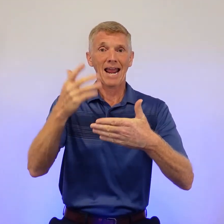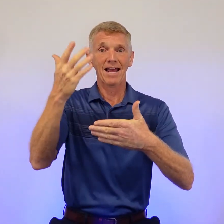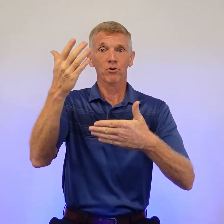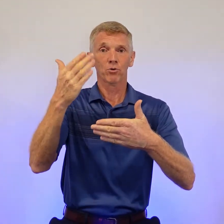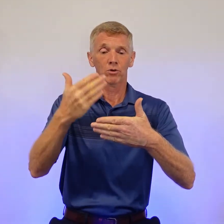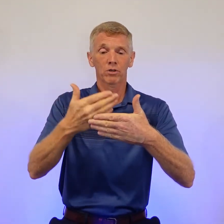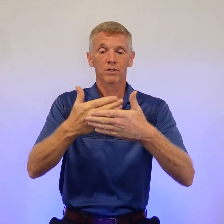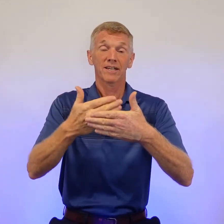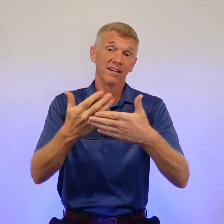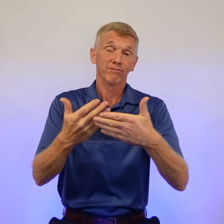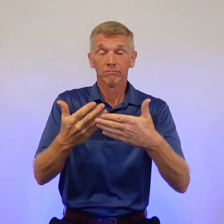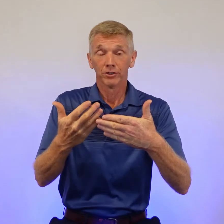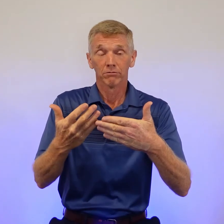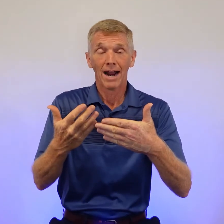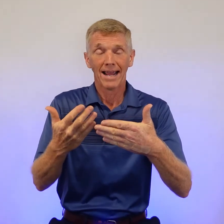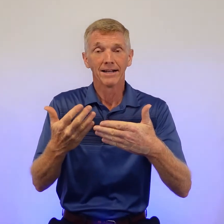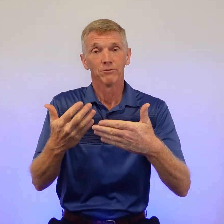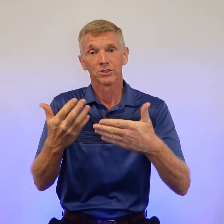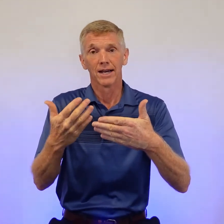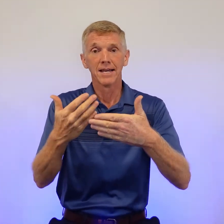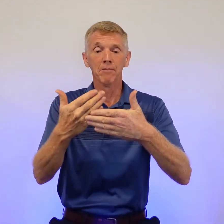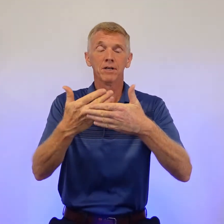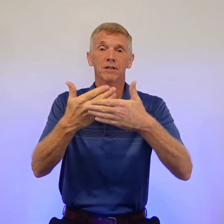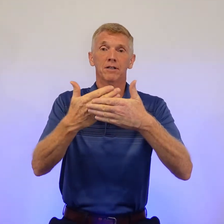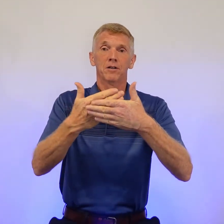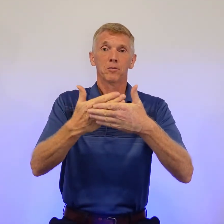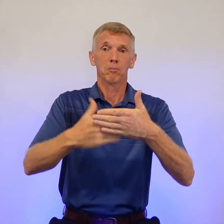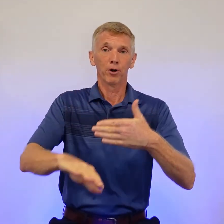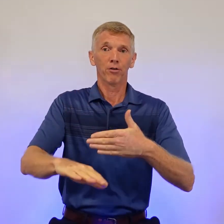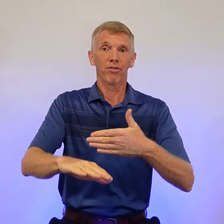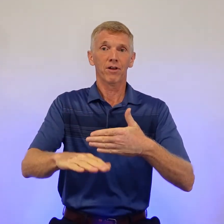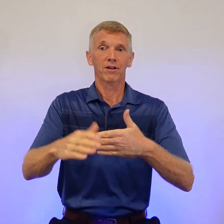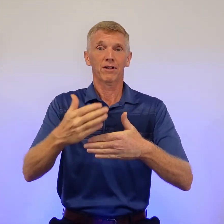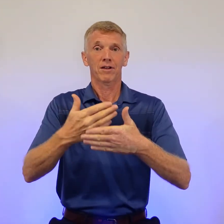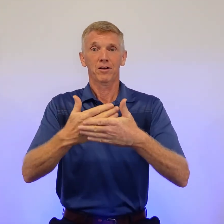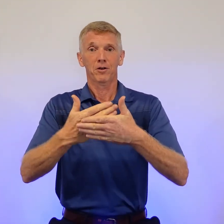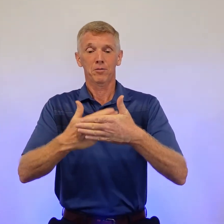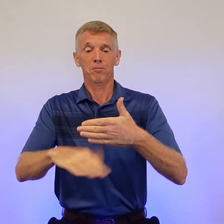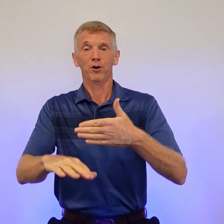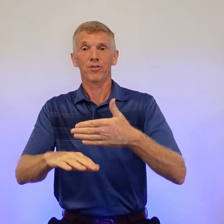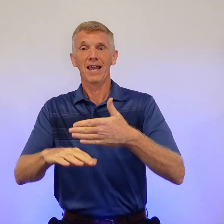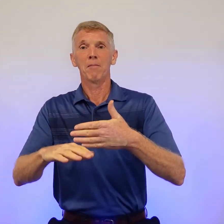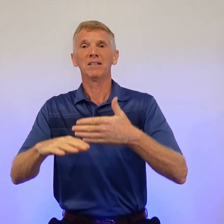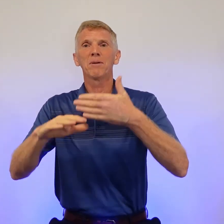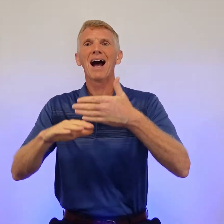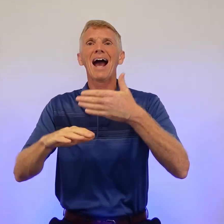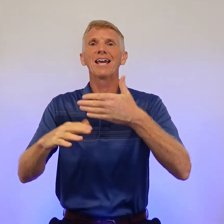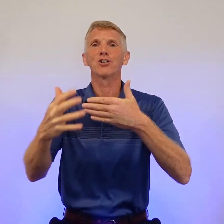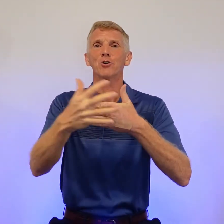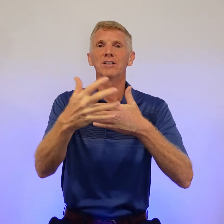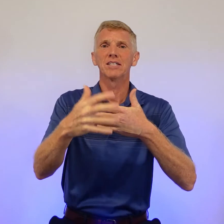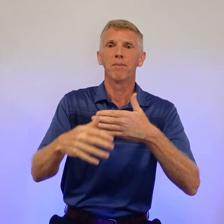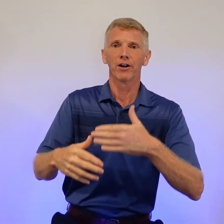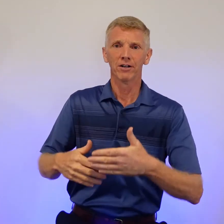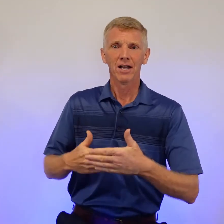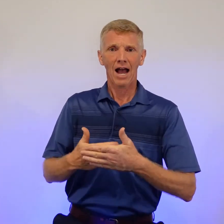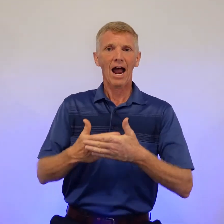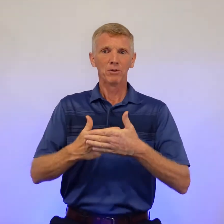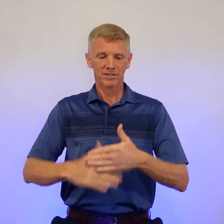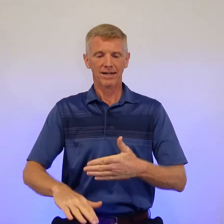hand, if you're right-handed, which I am, birth, birth. And I'm a little bit high here so you can see better. I would sign it down